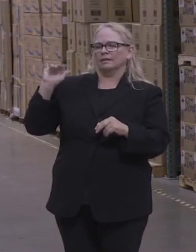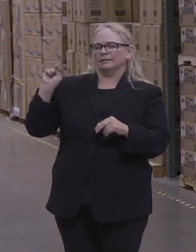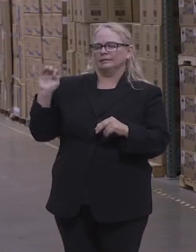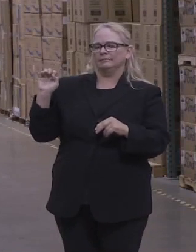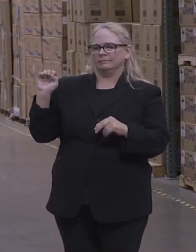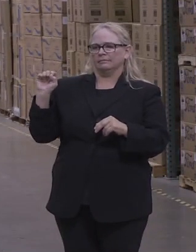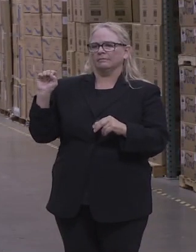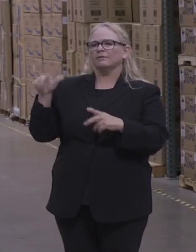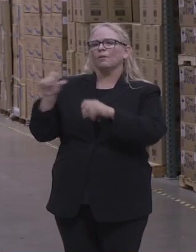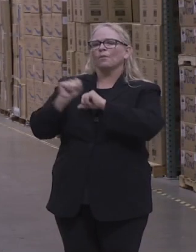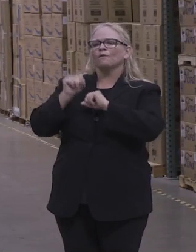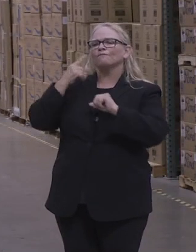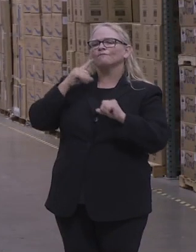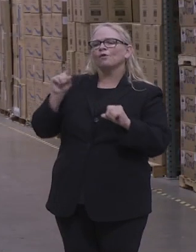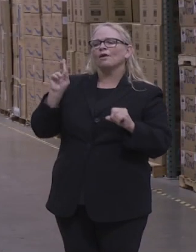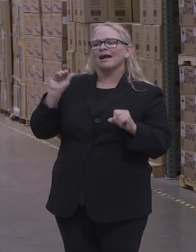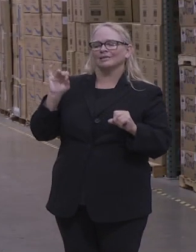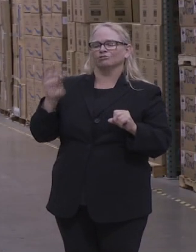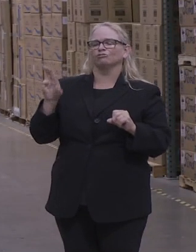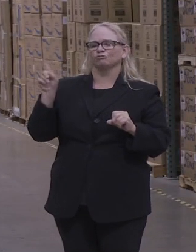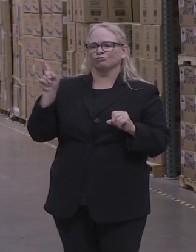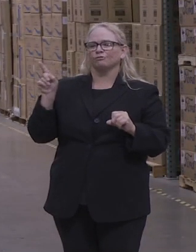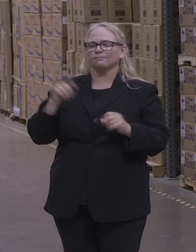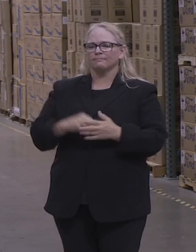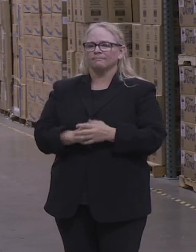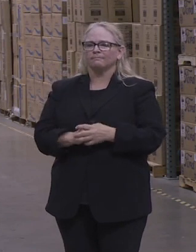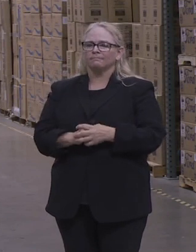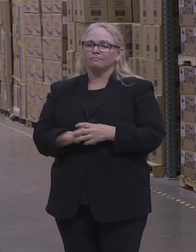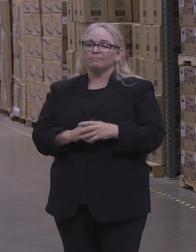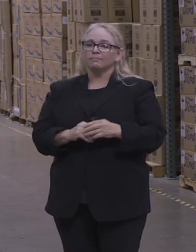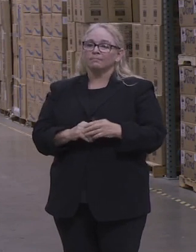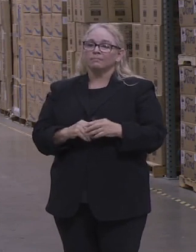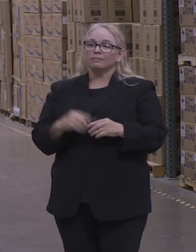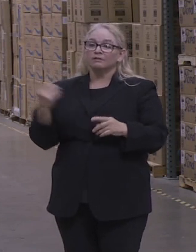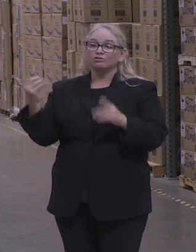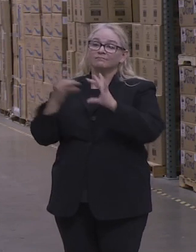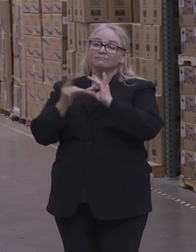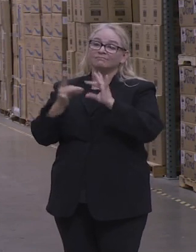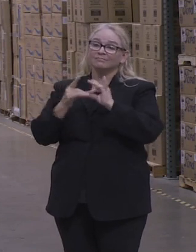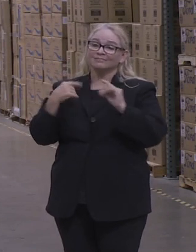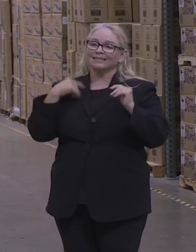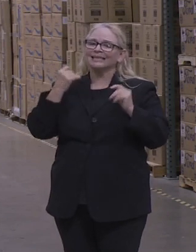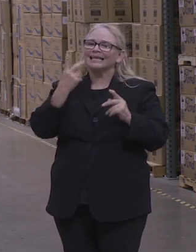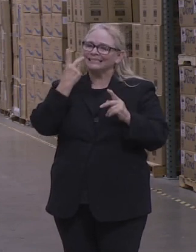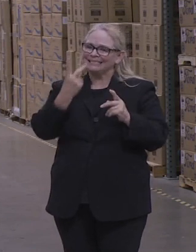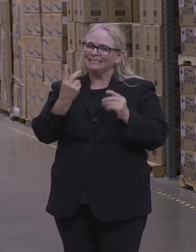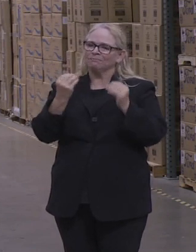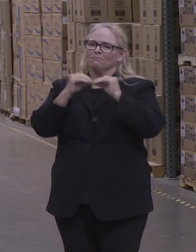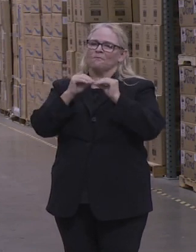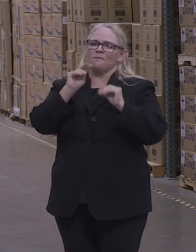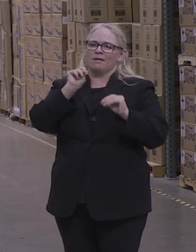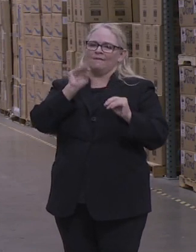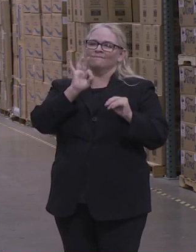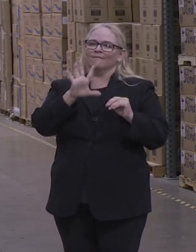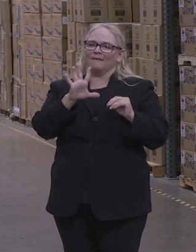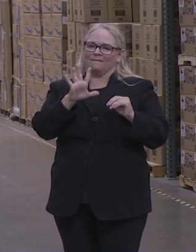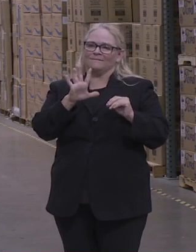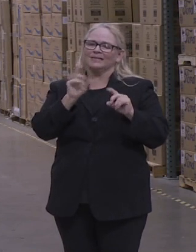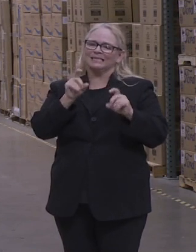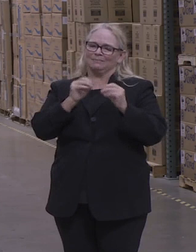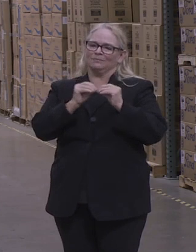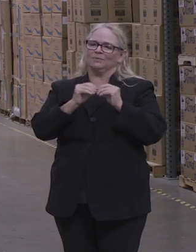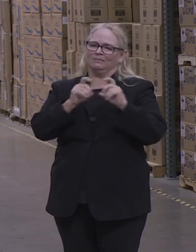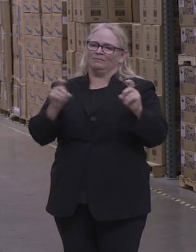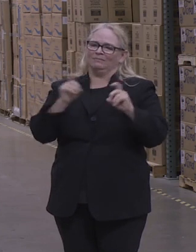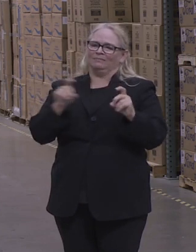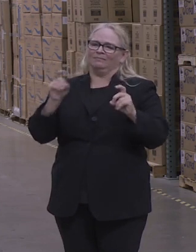was very pointed when Sal said, you know what, we need to see more distribution of N95 masks to our frontline workers. Some of them are